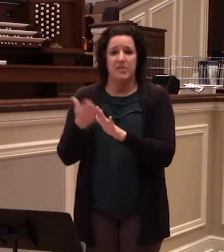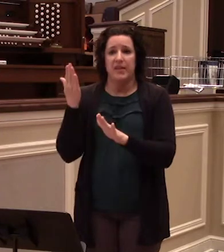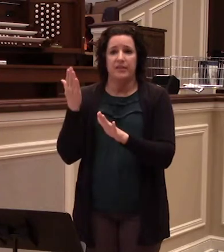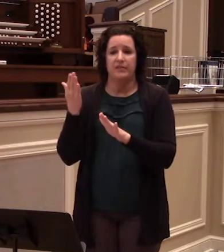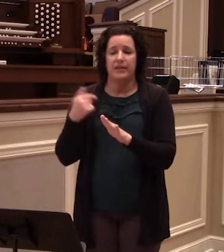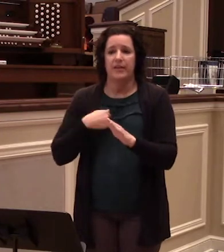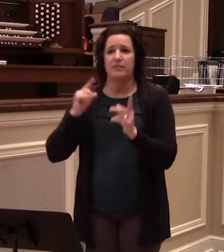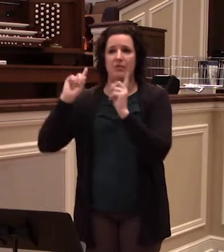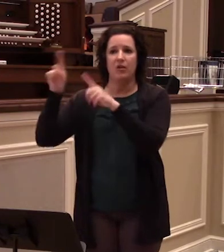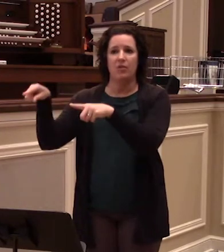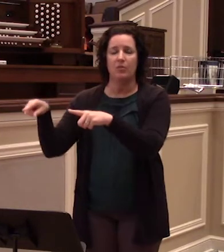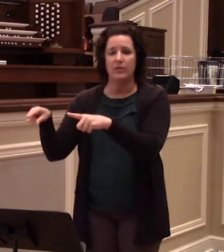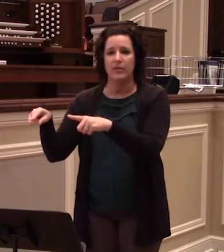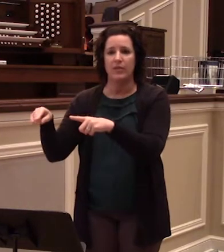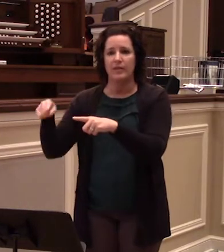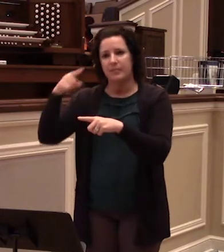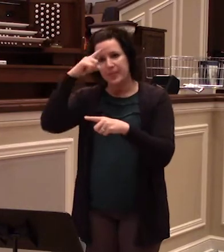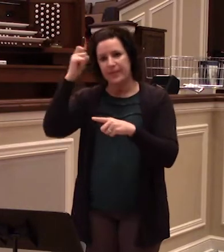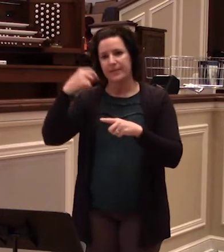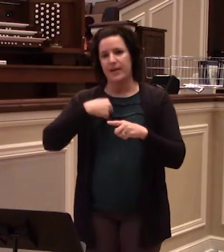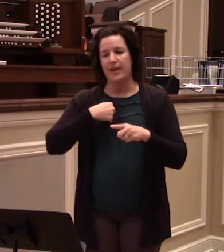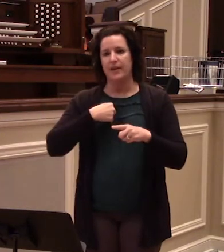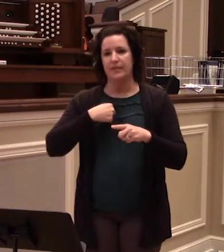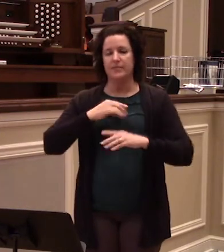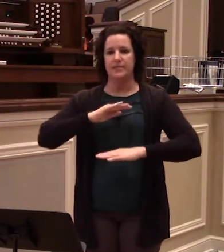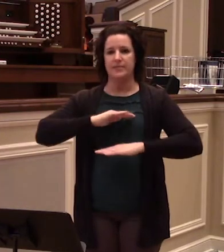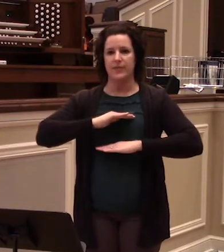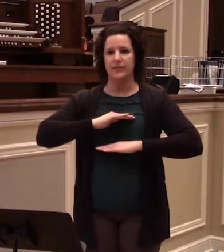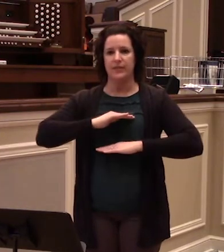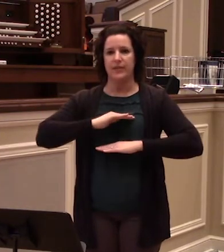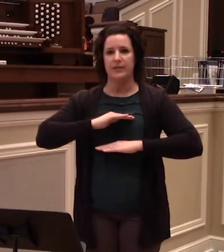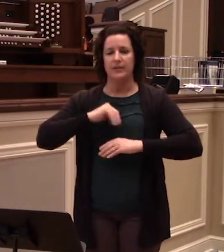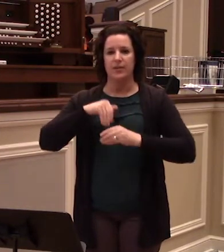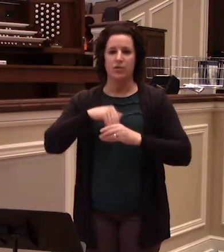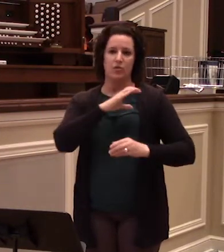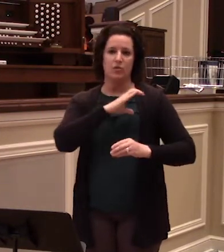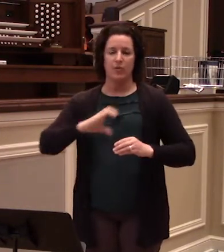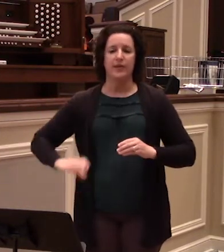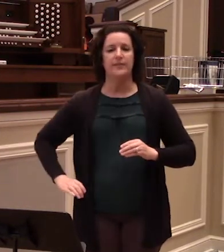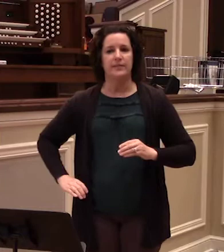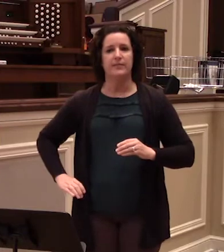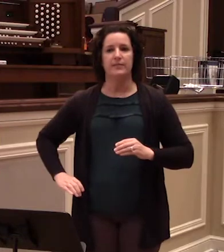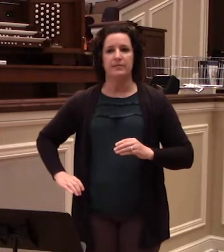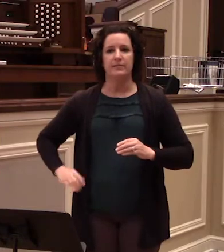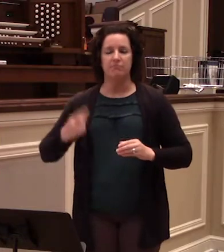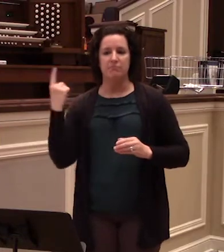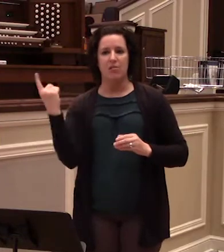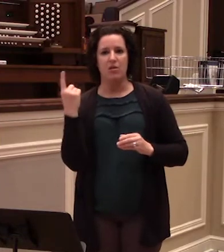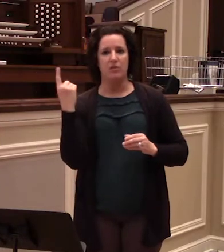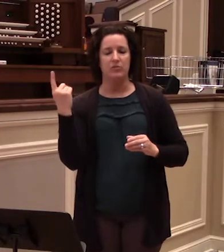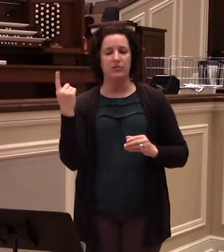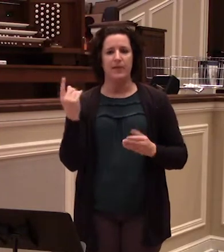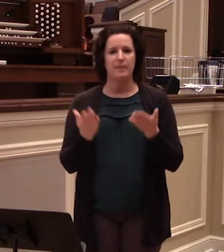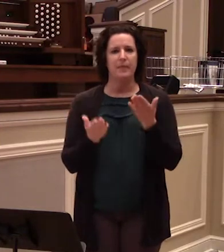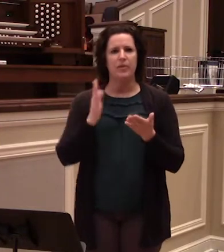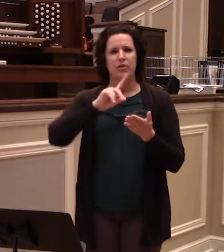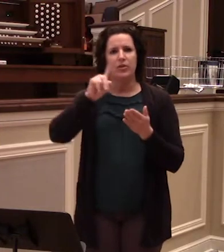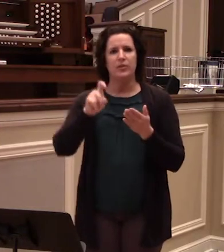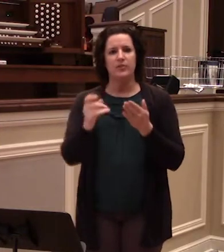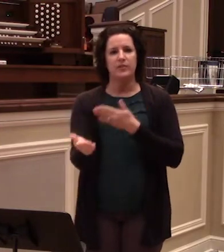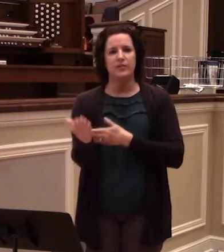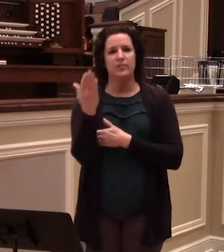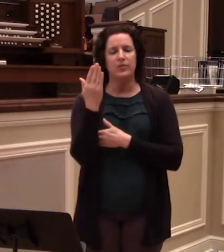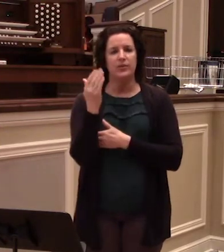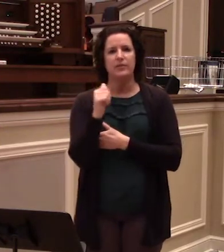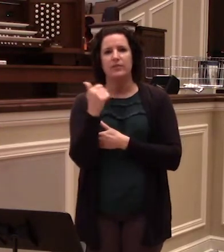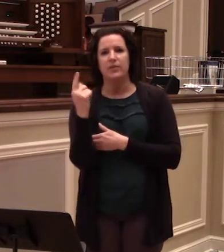go because I've been satisfied in Christ and Christ alone. So maybe your question this morning is there